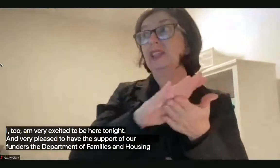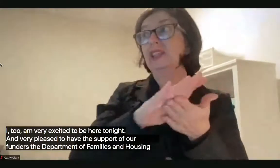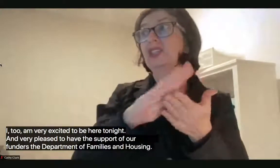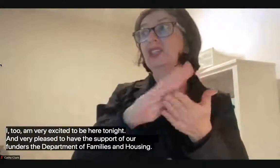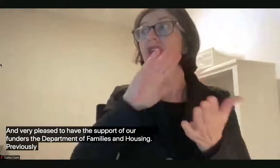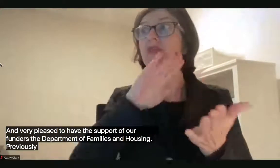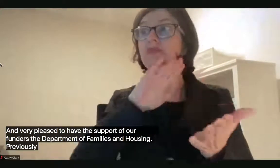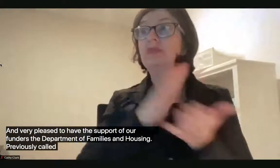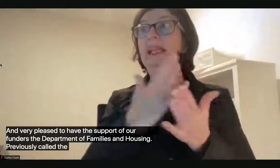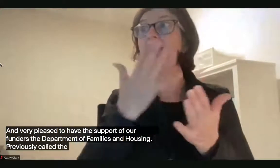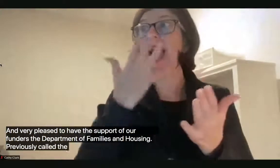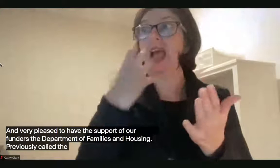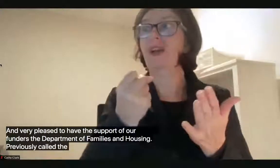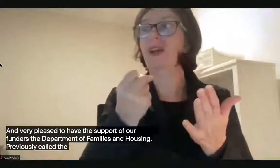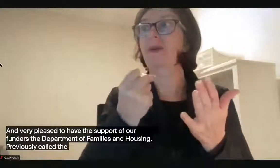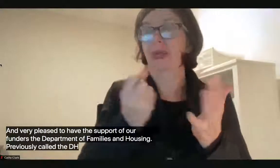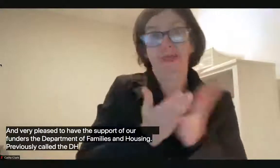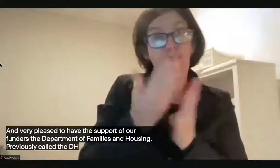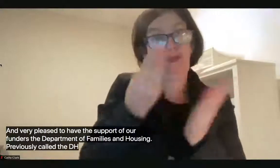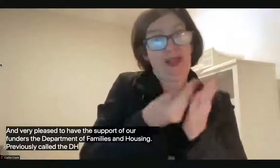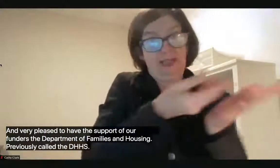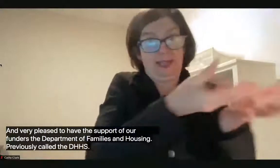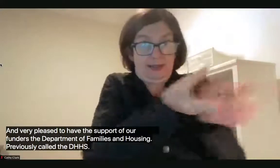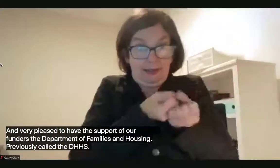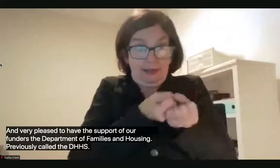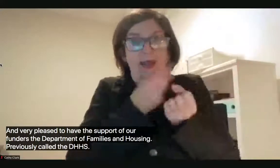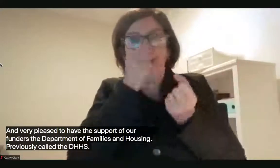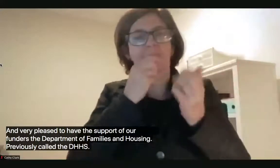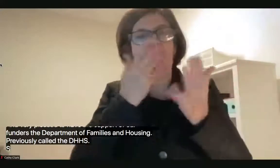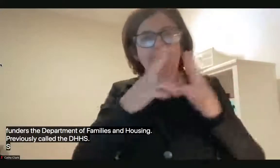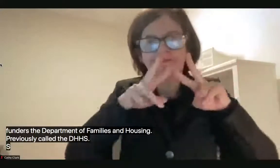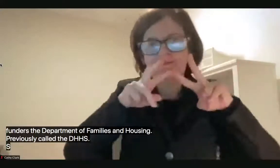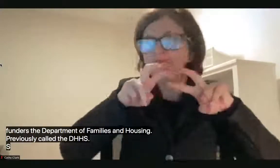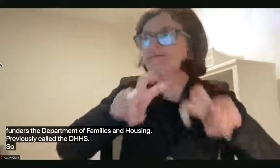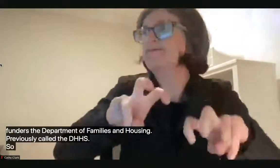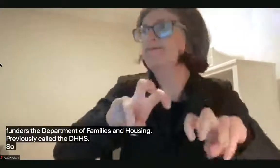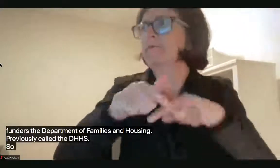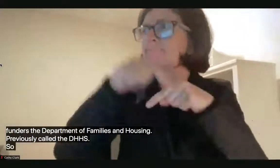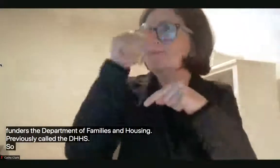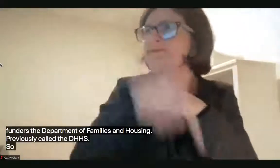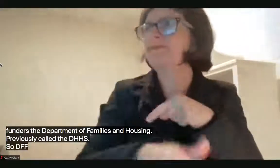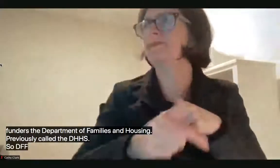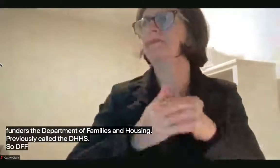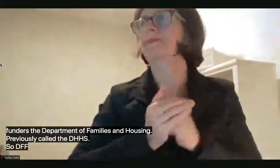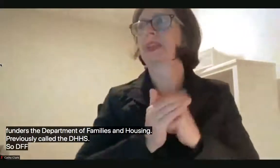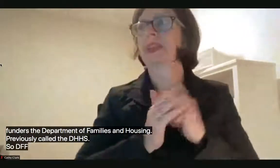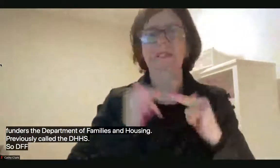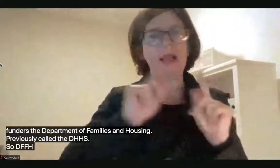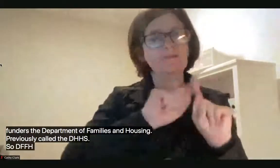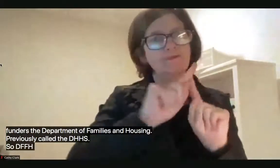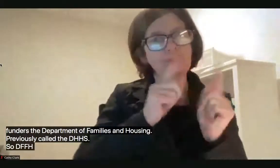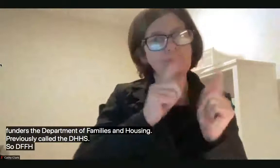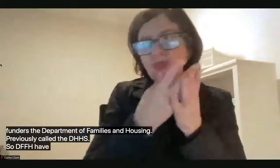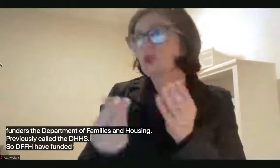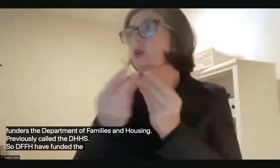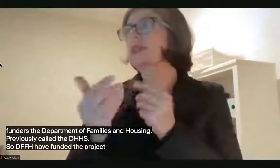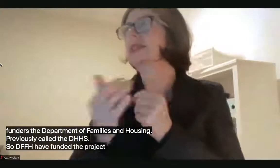So DFFH have funded the project to enable us to do an in-depth research and